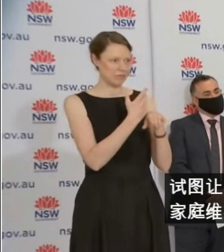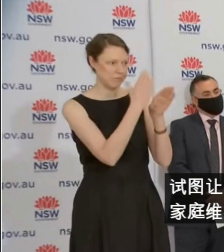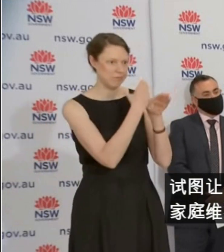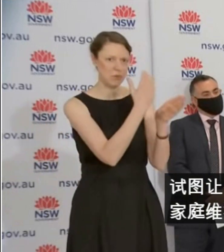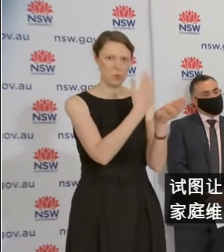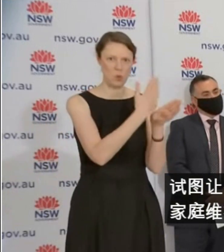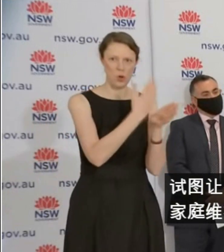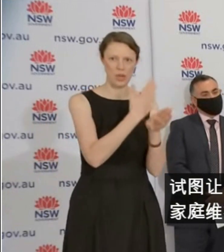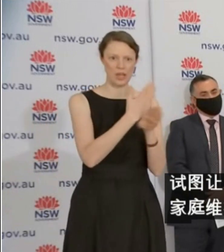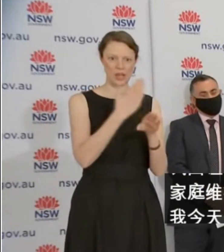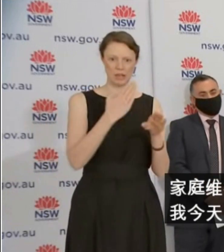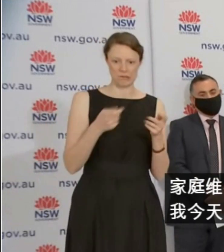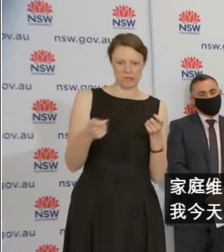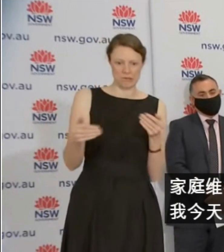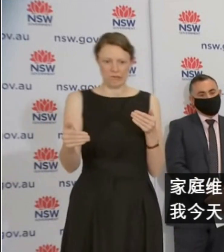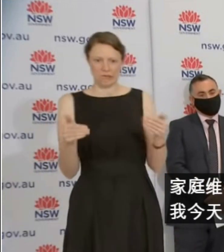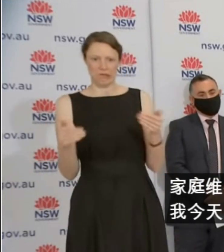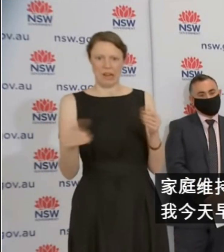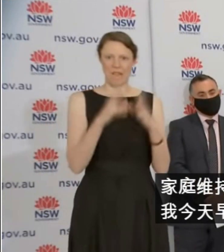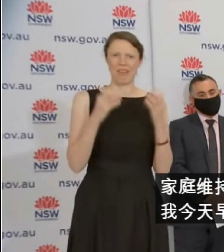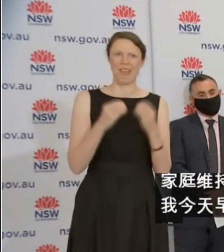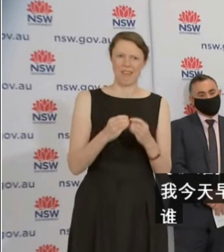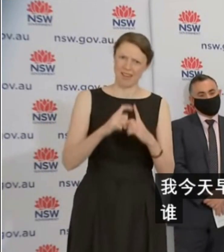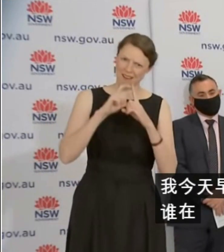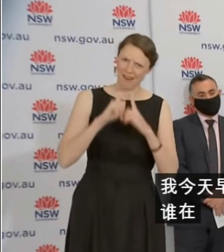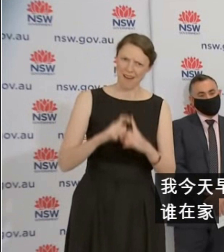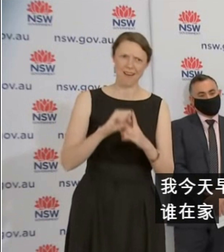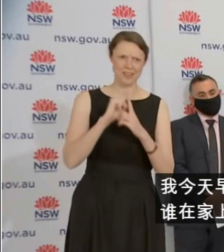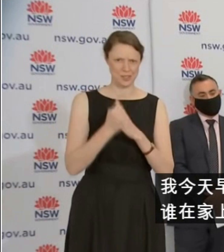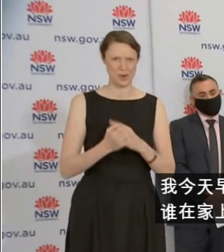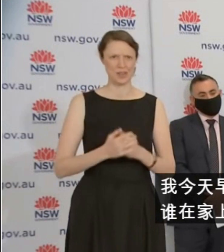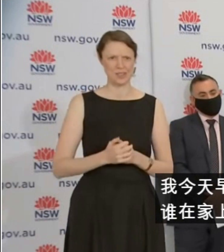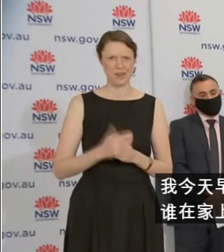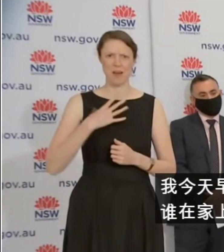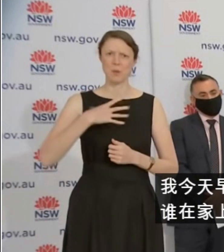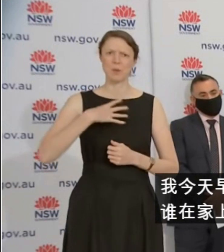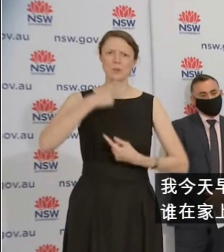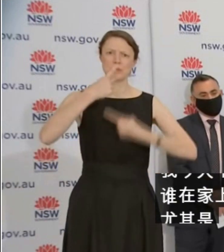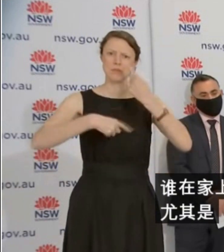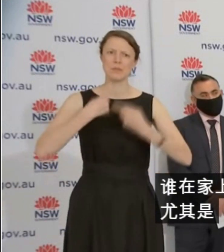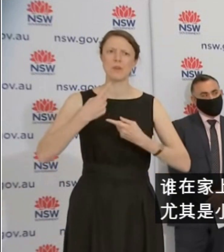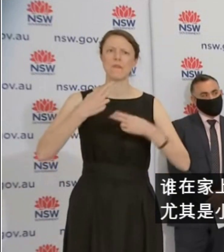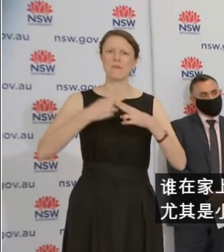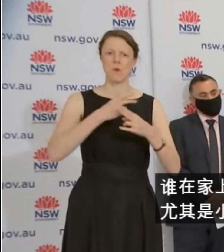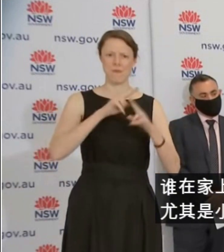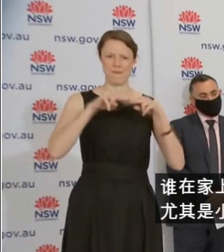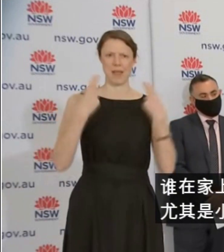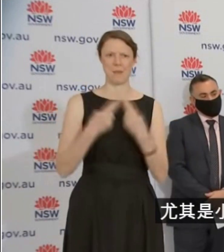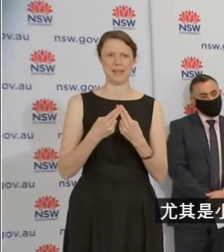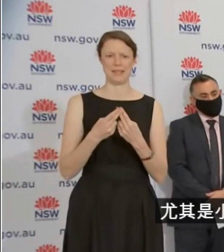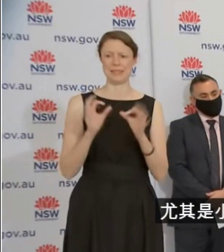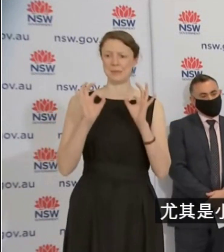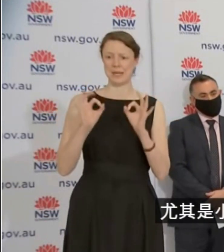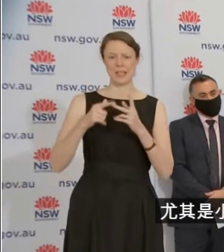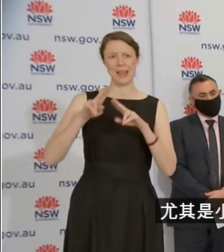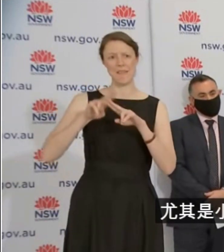cases homeschooling. I want to say a few words this morning to the families who are homeschooling, particularly primary school aged